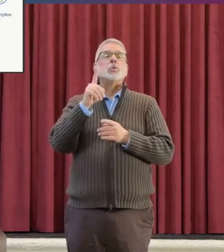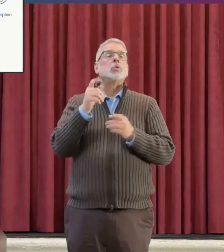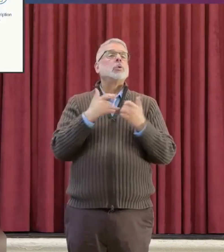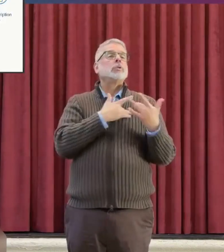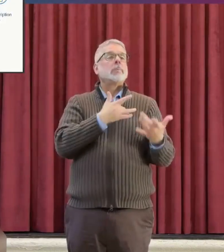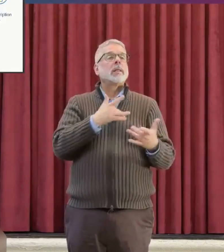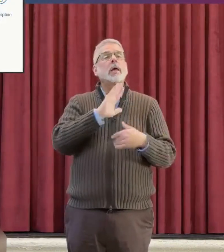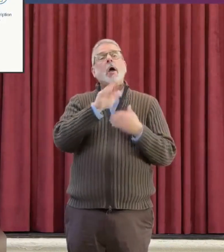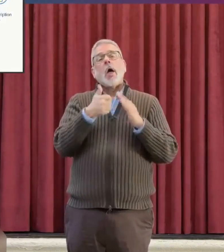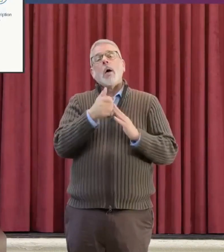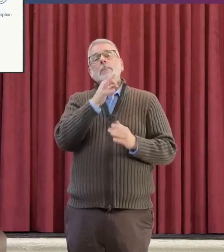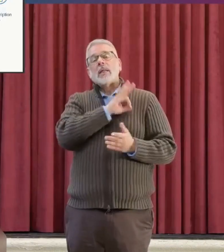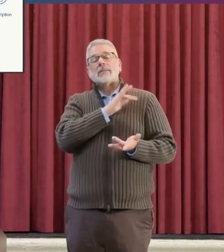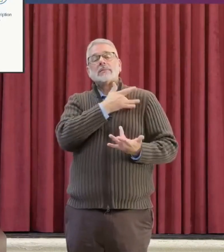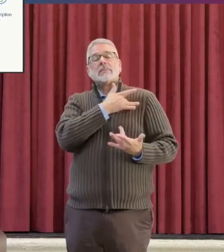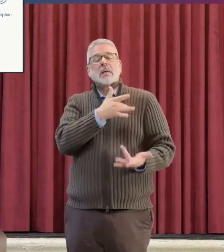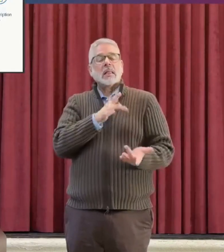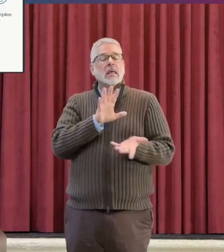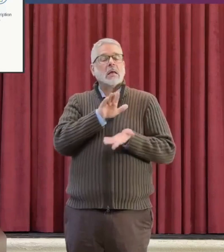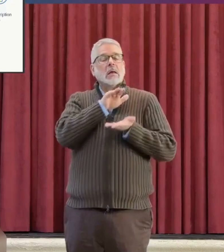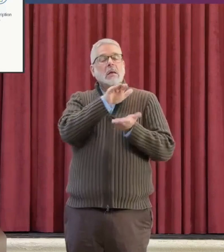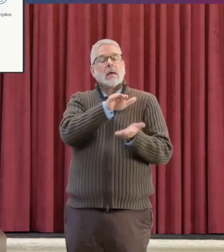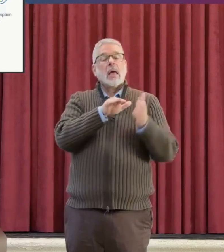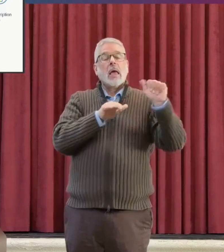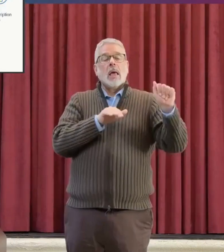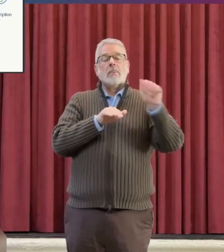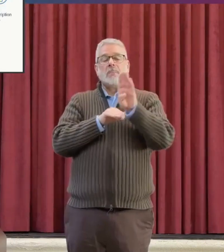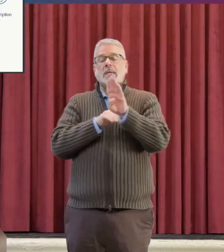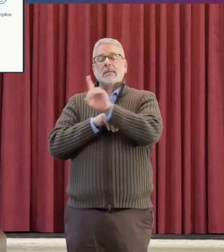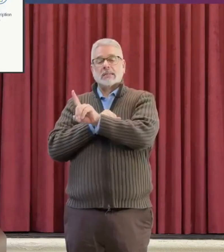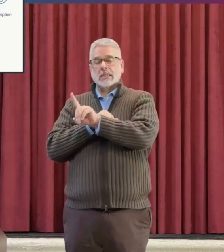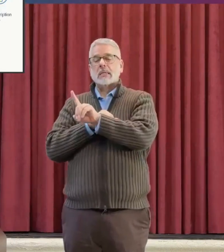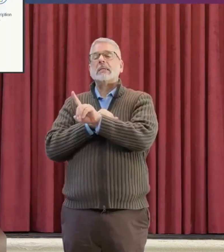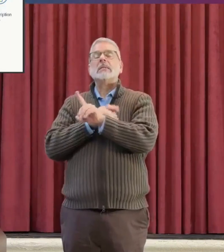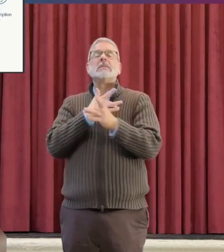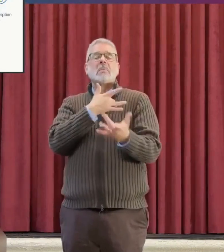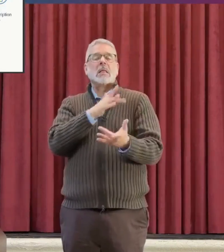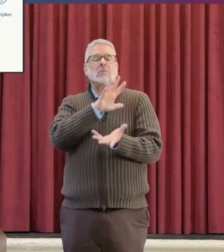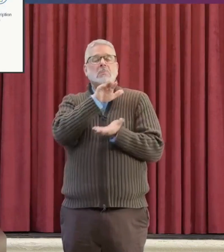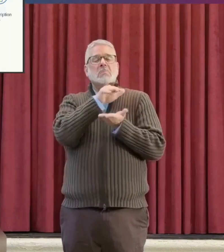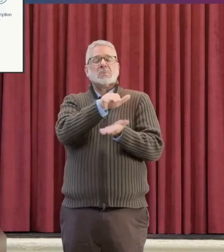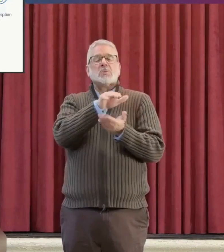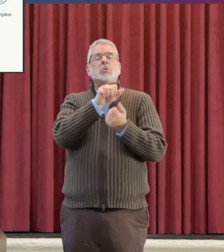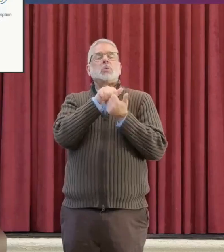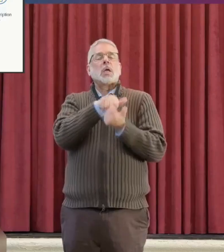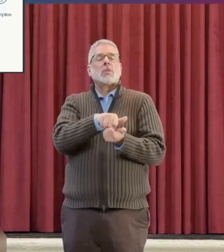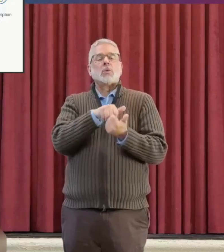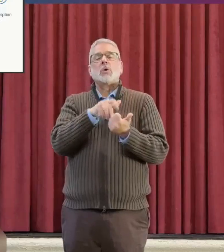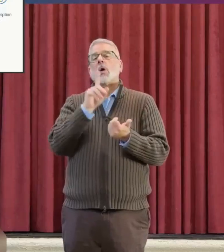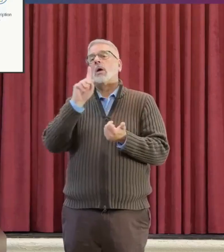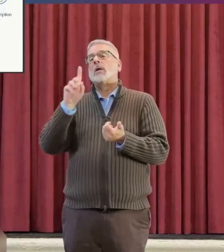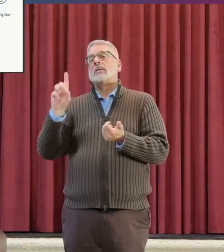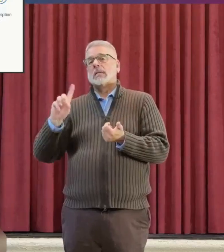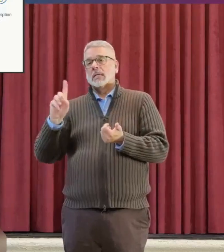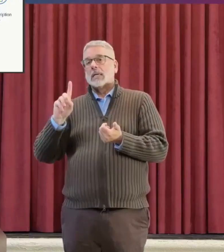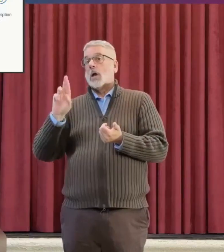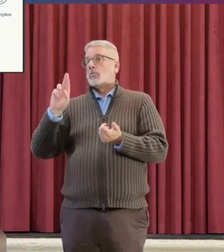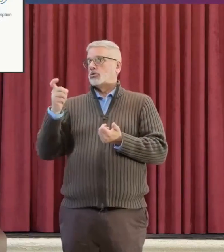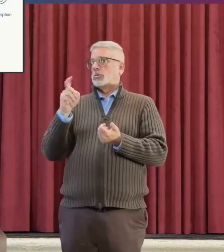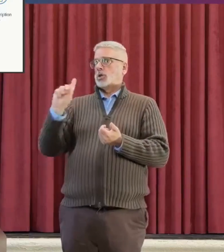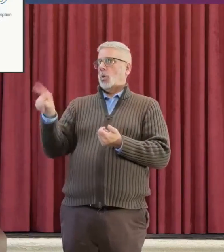all Medicare benefits, A, B, and D. And D covers your prescription drug